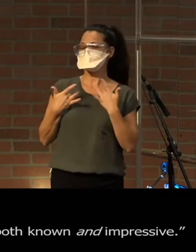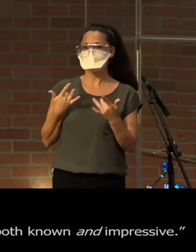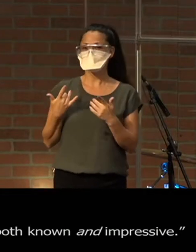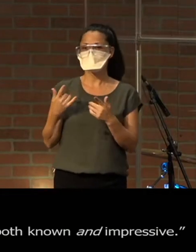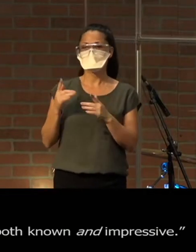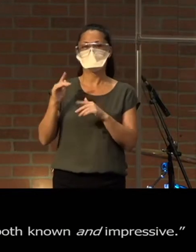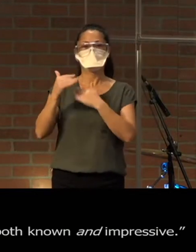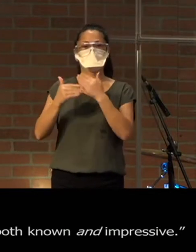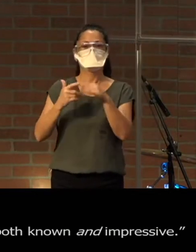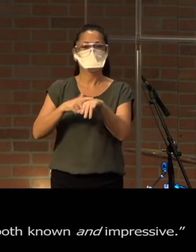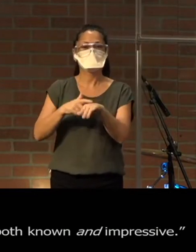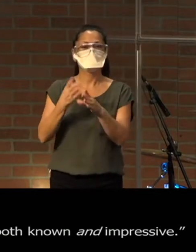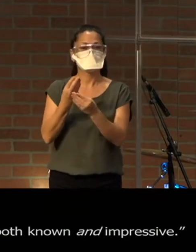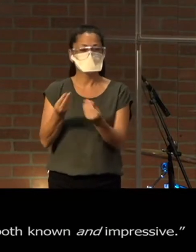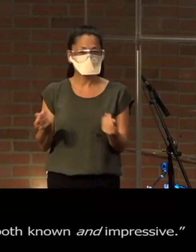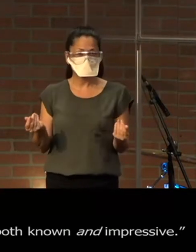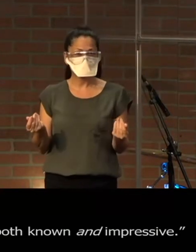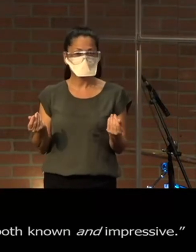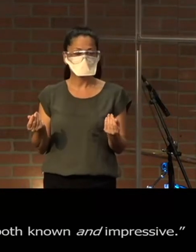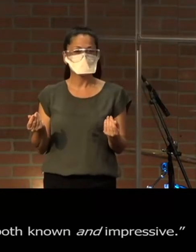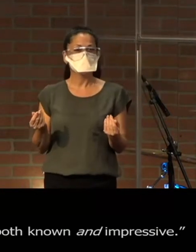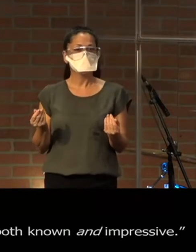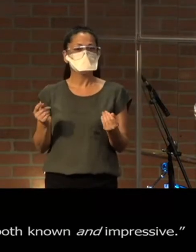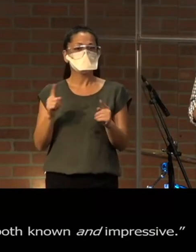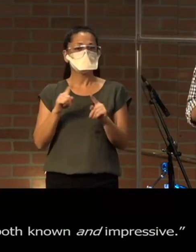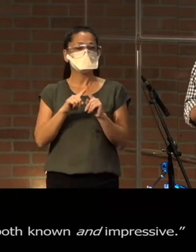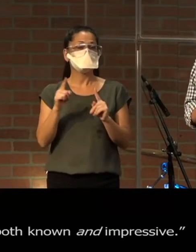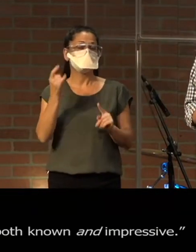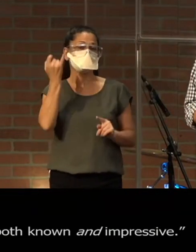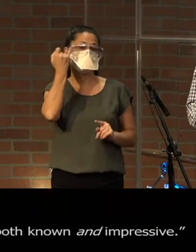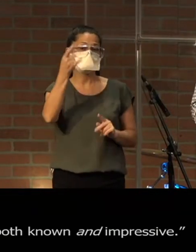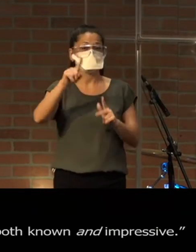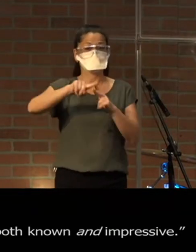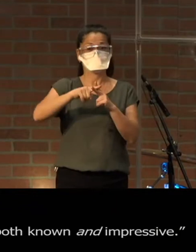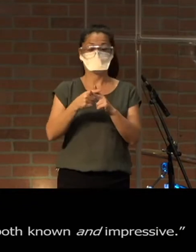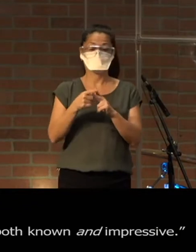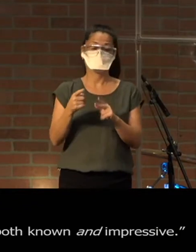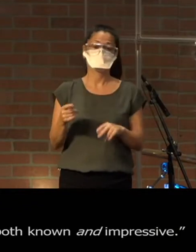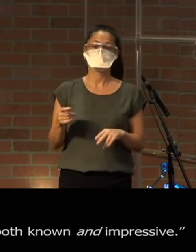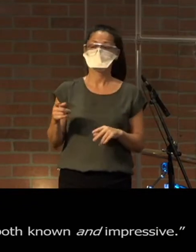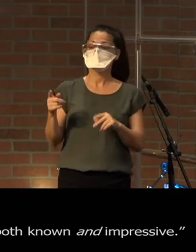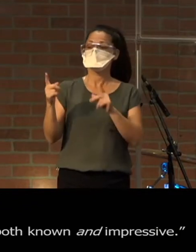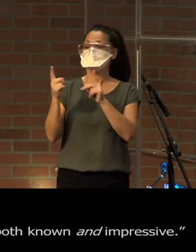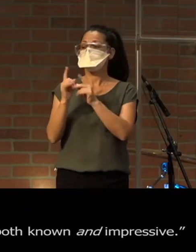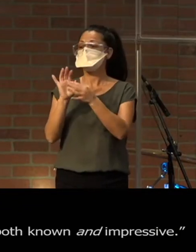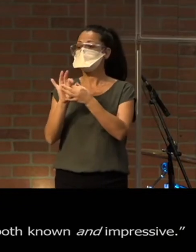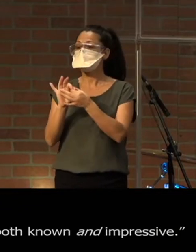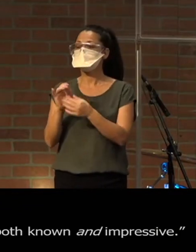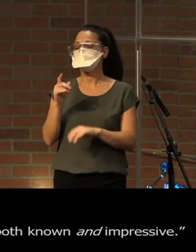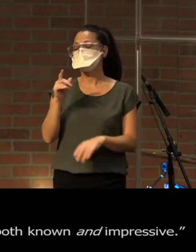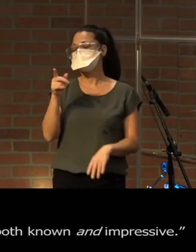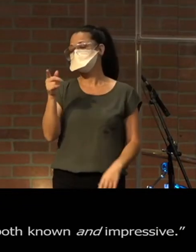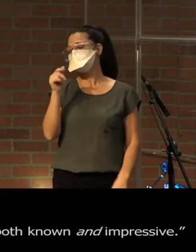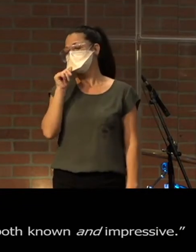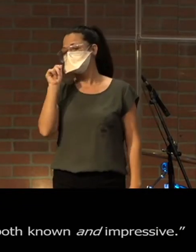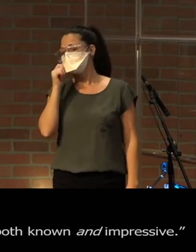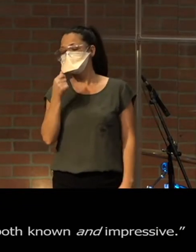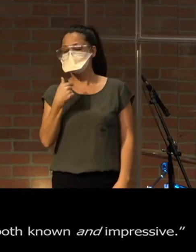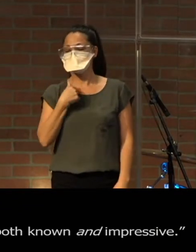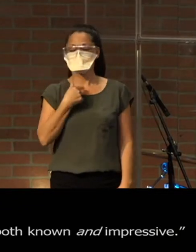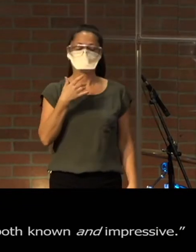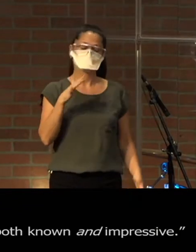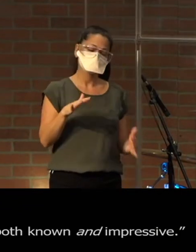if we lean into the fact that we're not that impressive, something pretty cool happens. We realize that we do